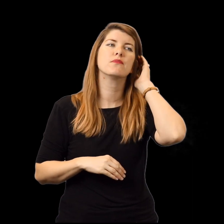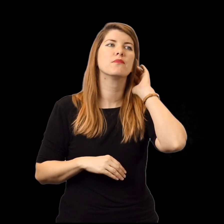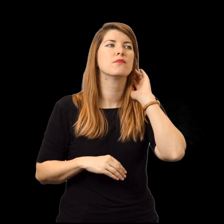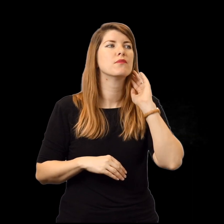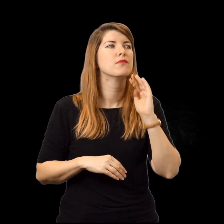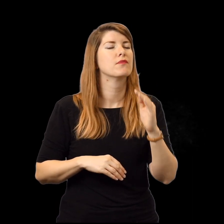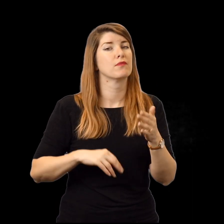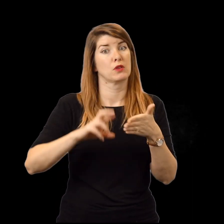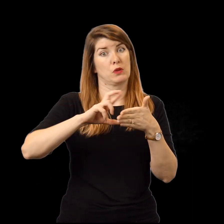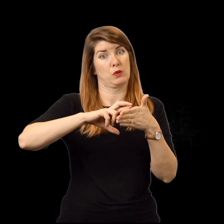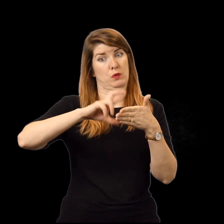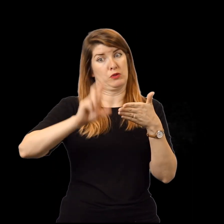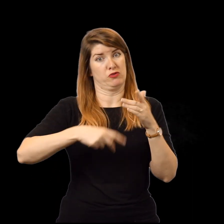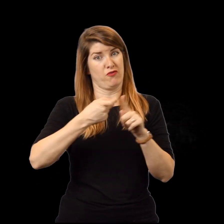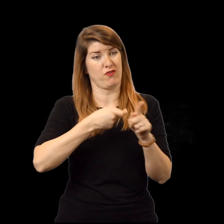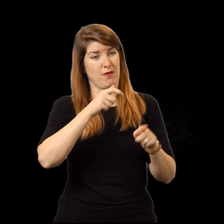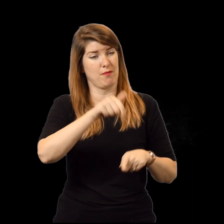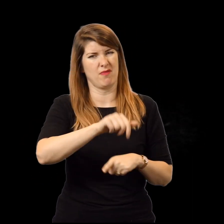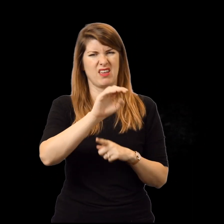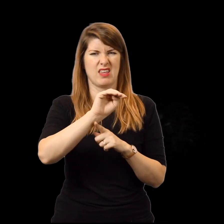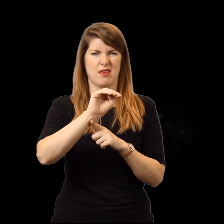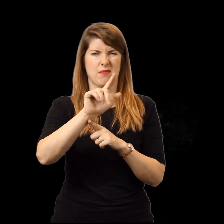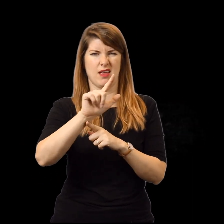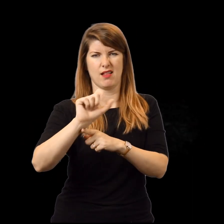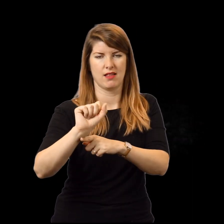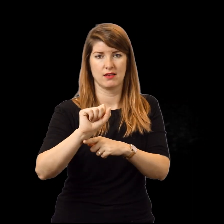The findings from the